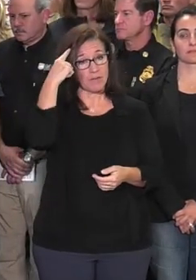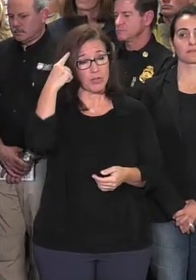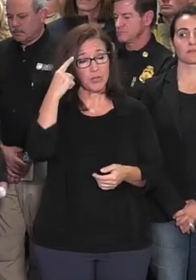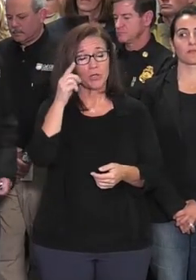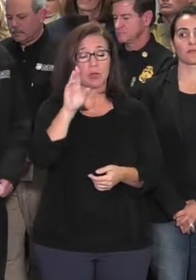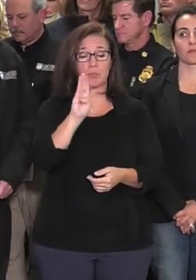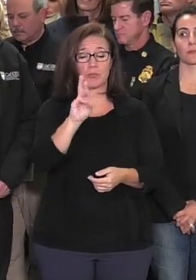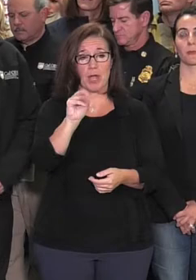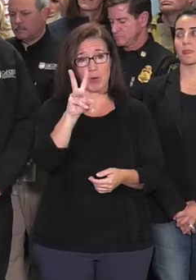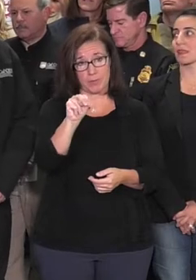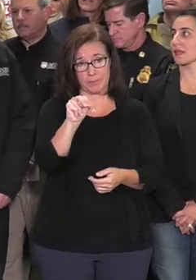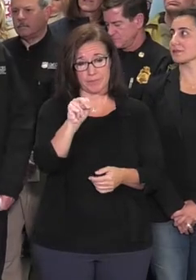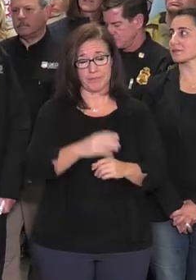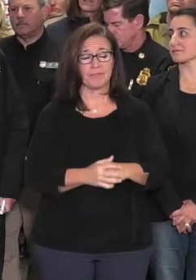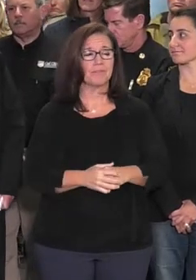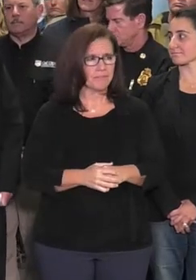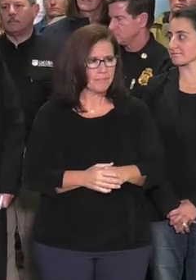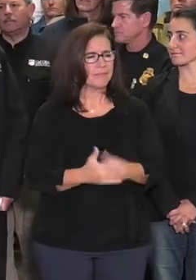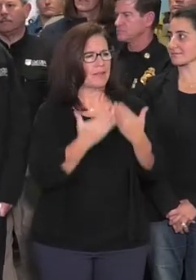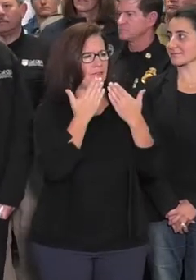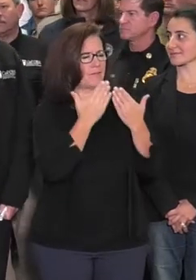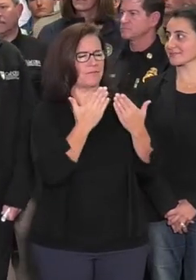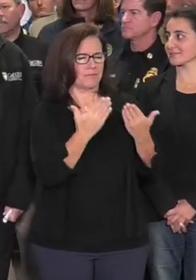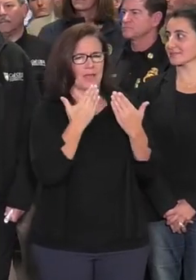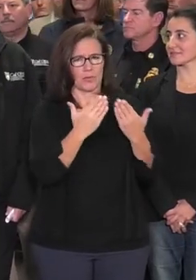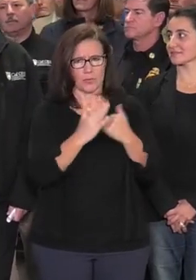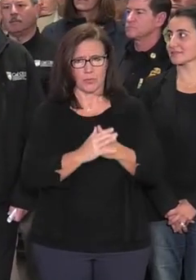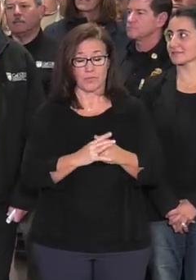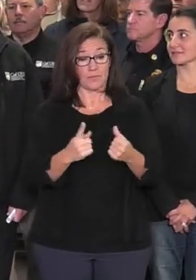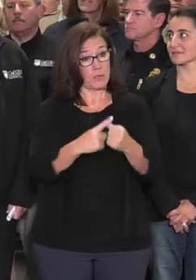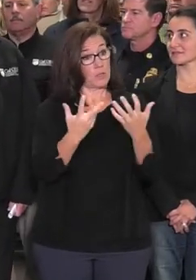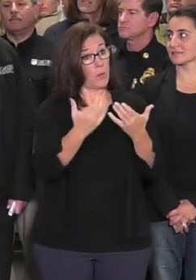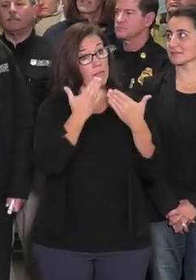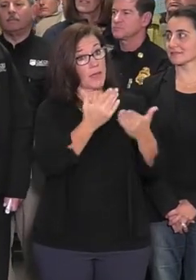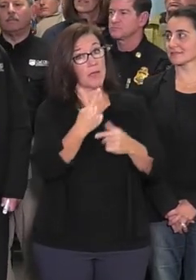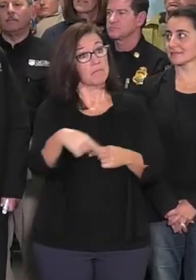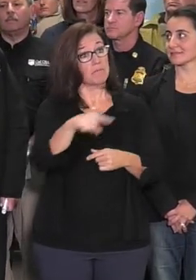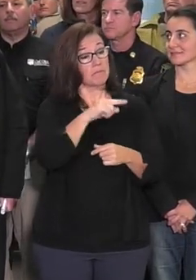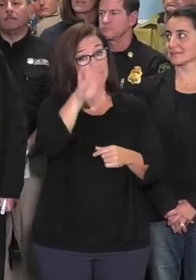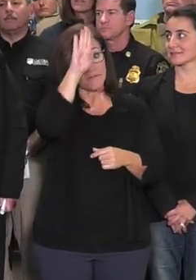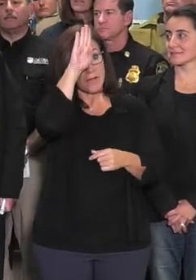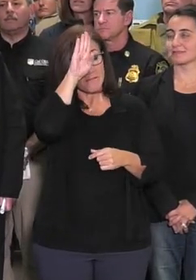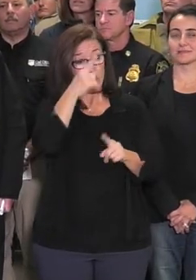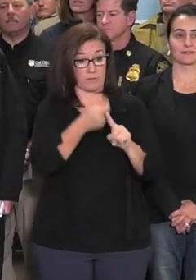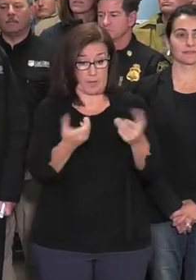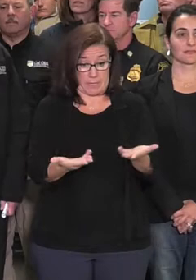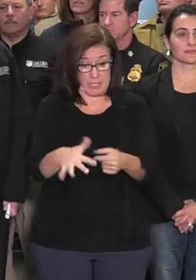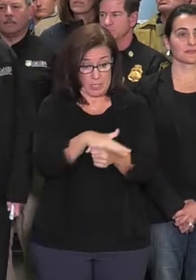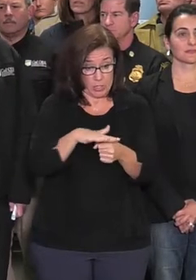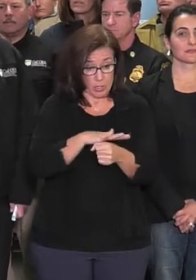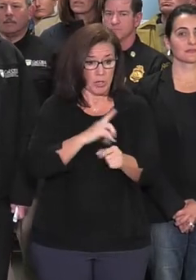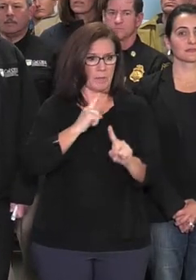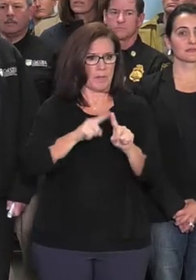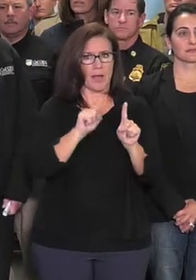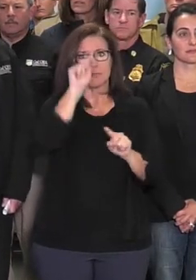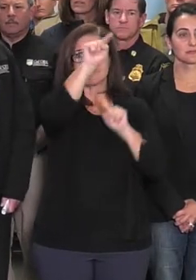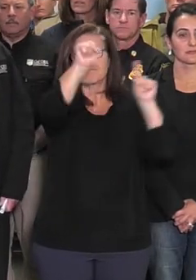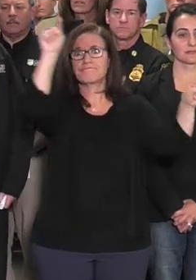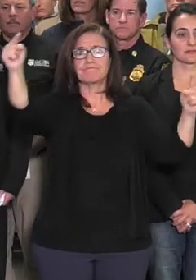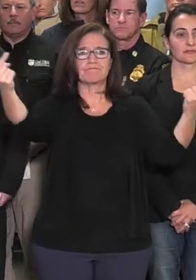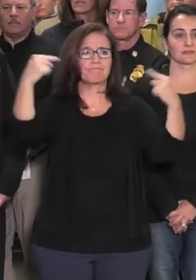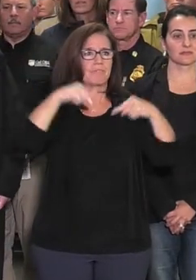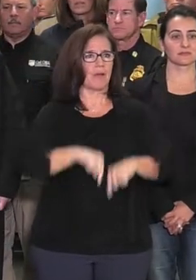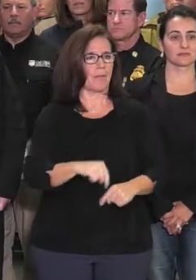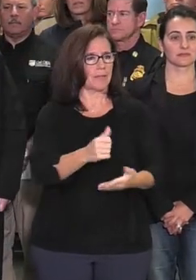Thank you. And first of all, I'm going to thank all the firefighters from nearby and from further away doing a great